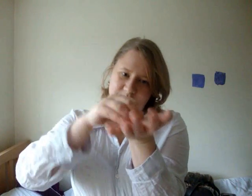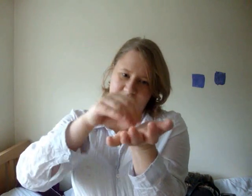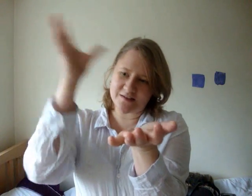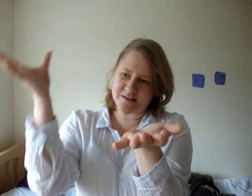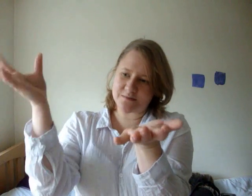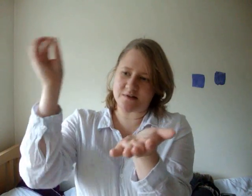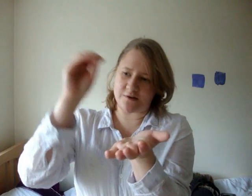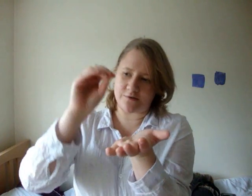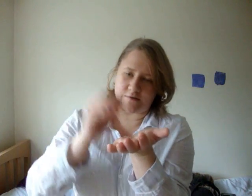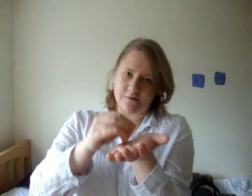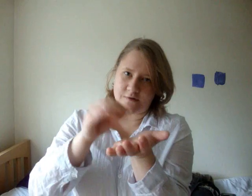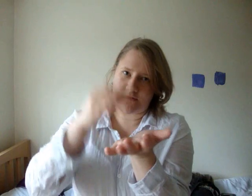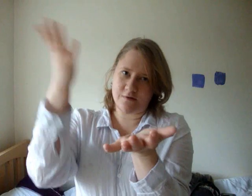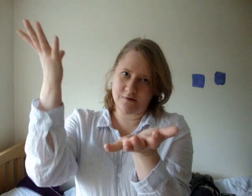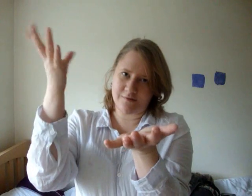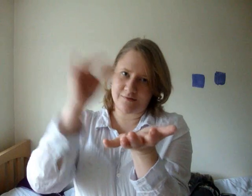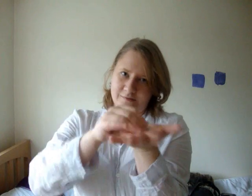money disappears. So